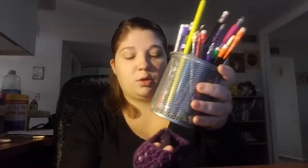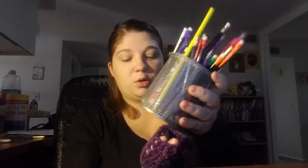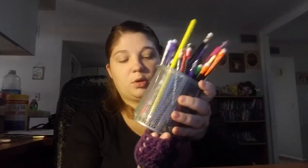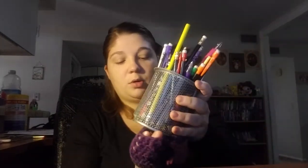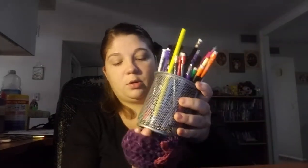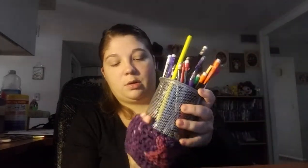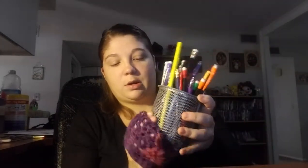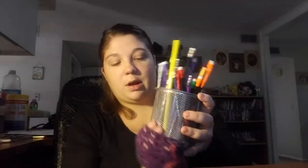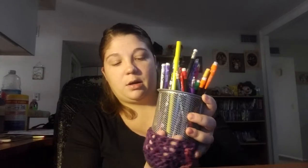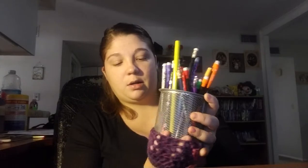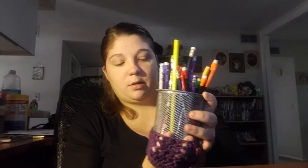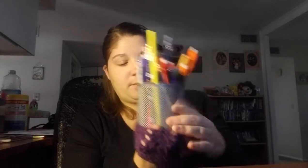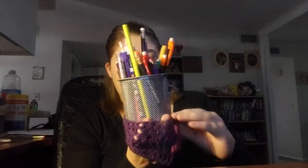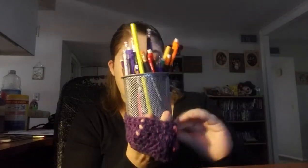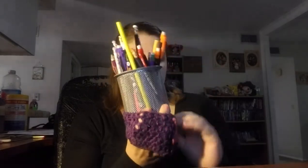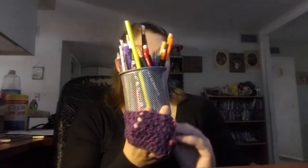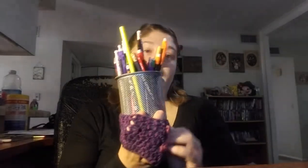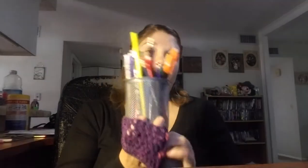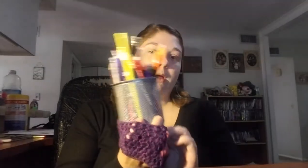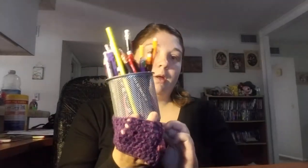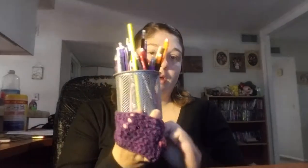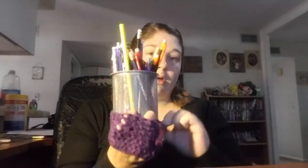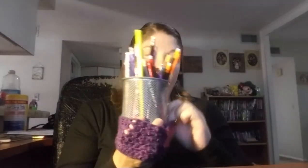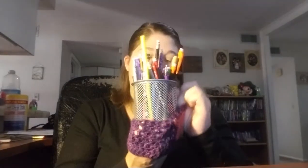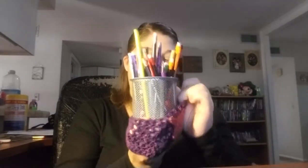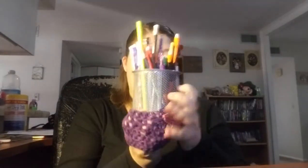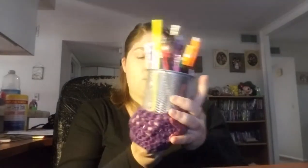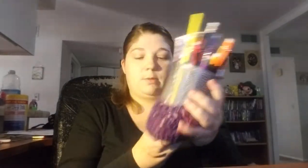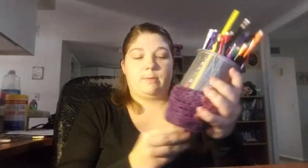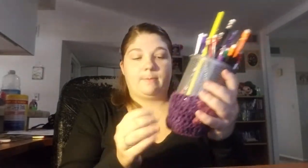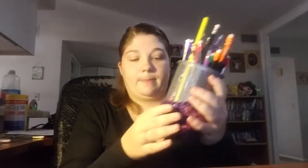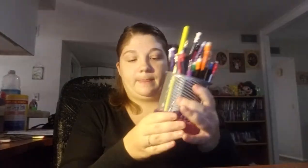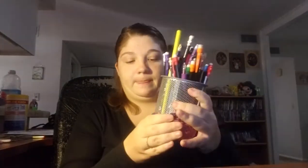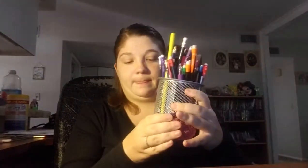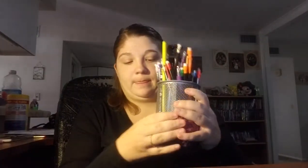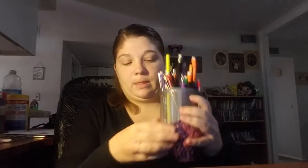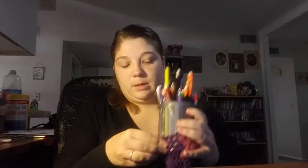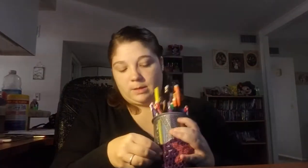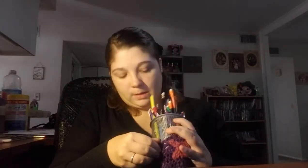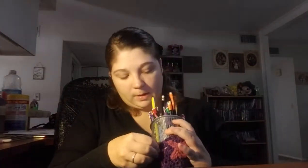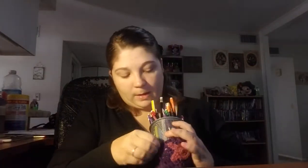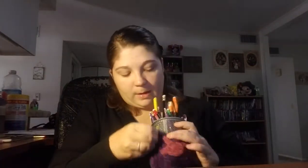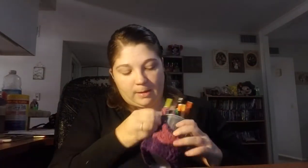So light it on.